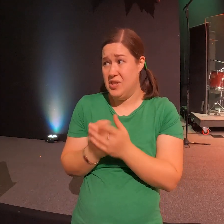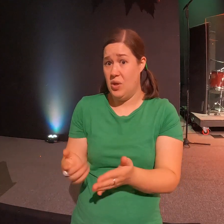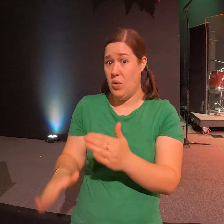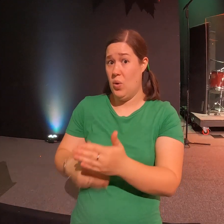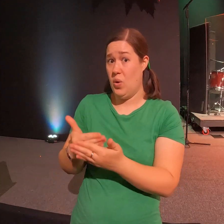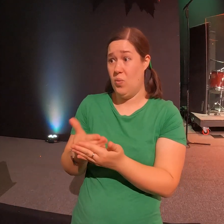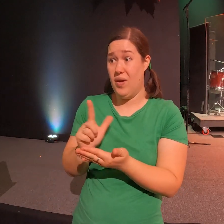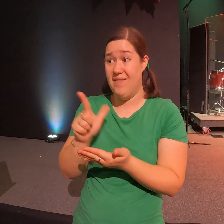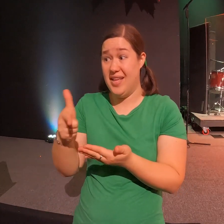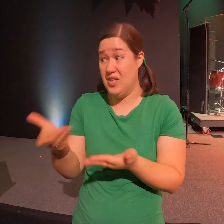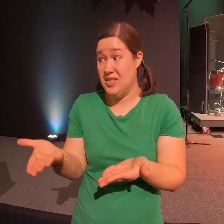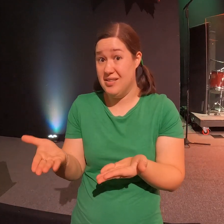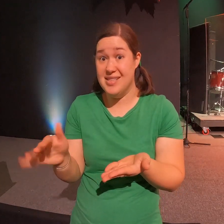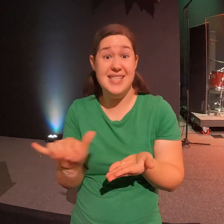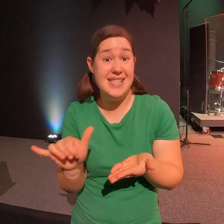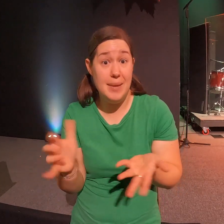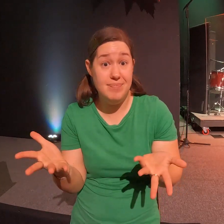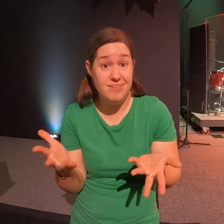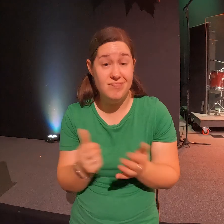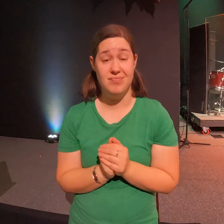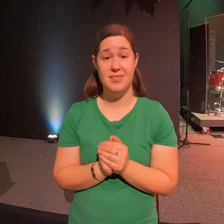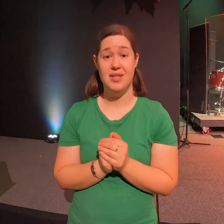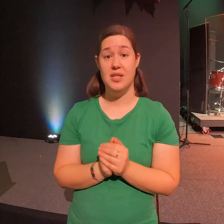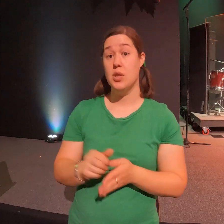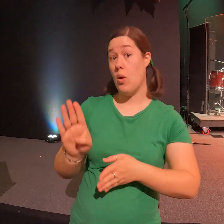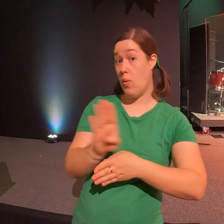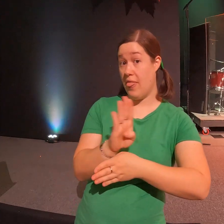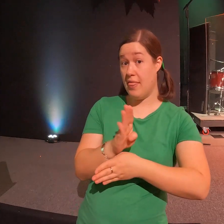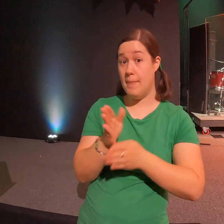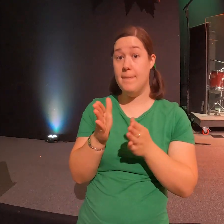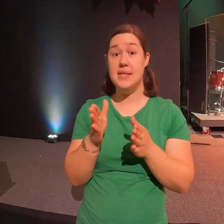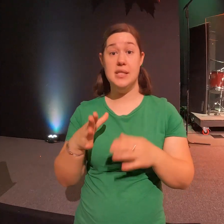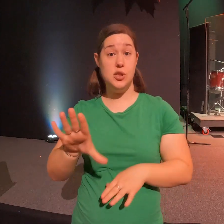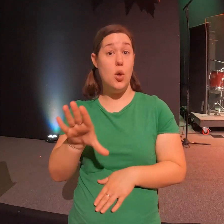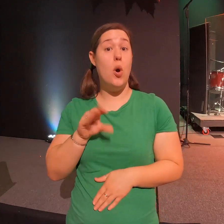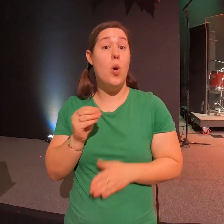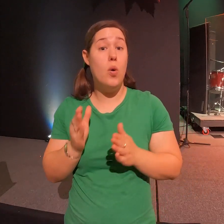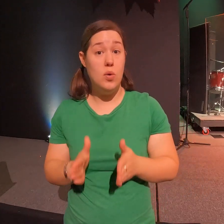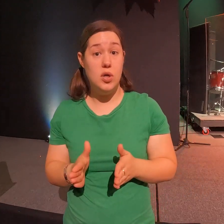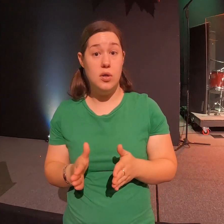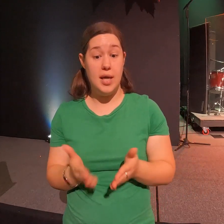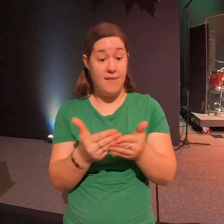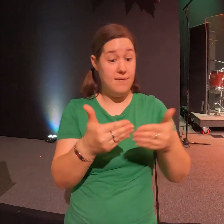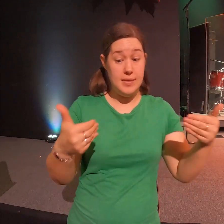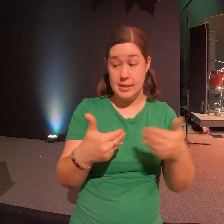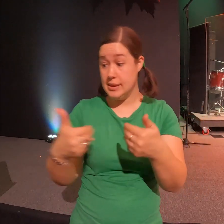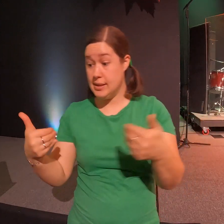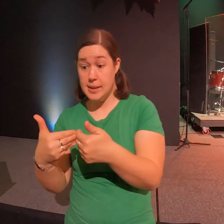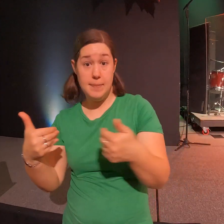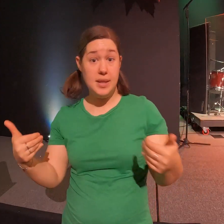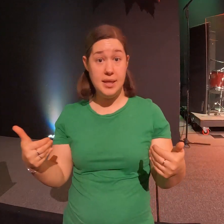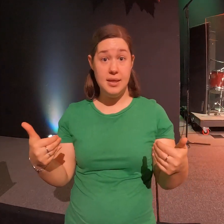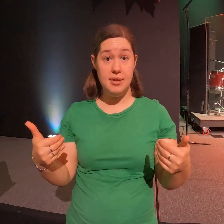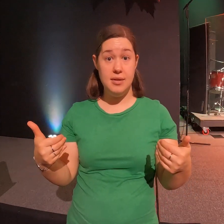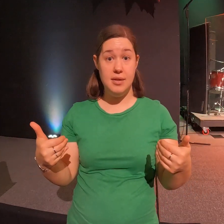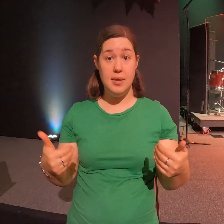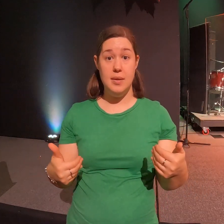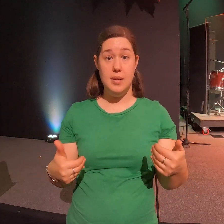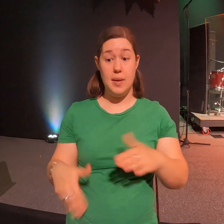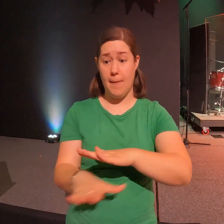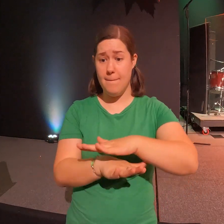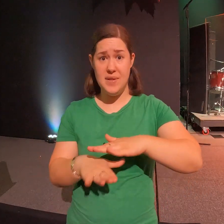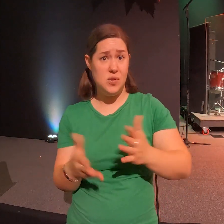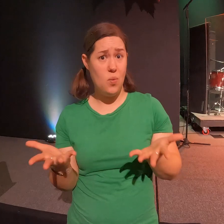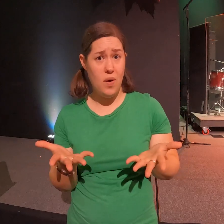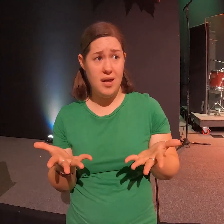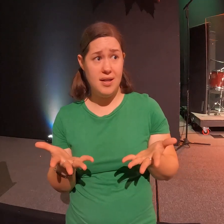owner basically divided all of this based on the level of which the person could handle, the